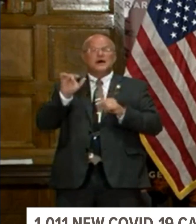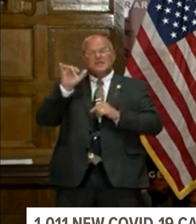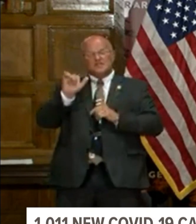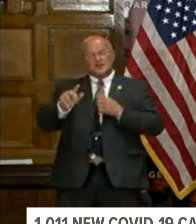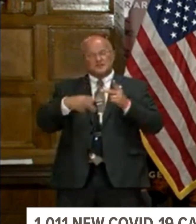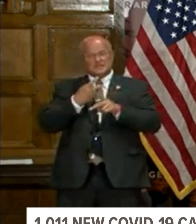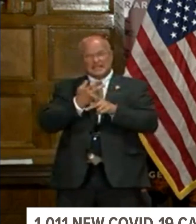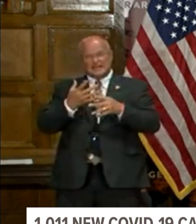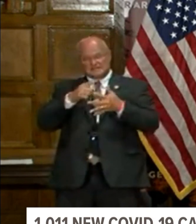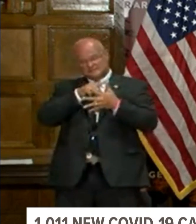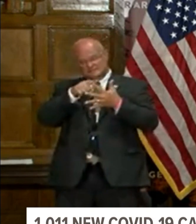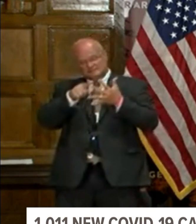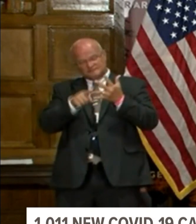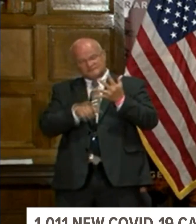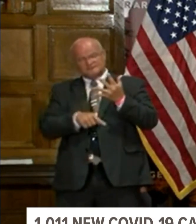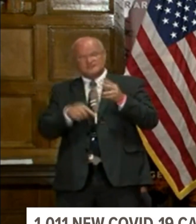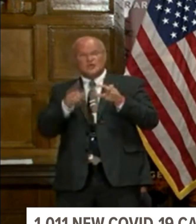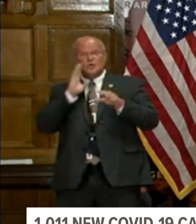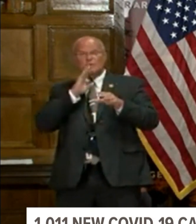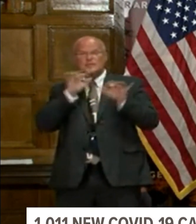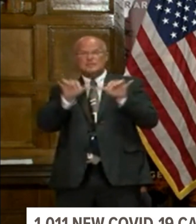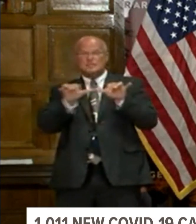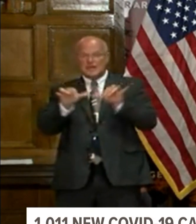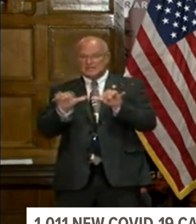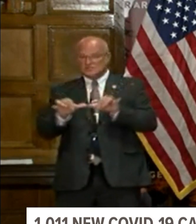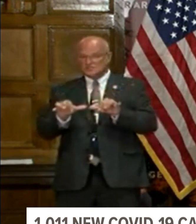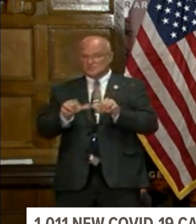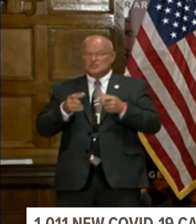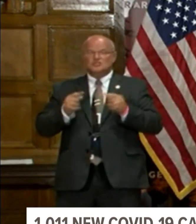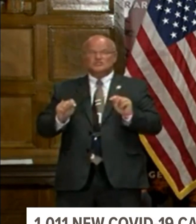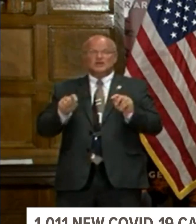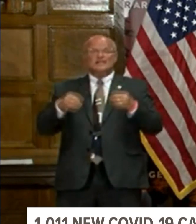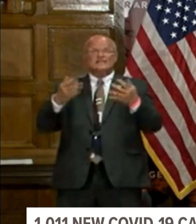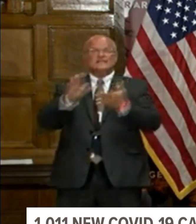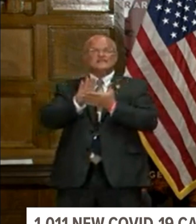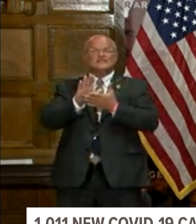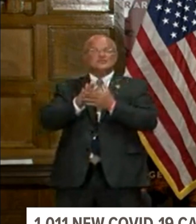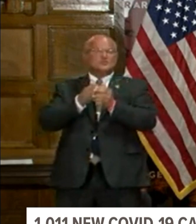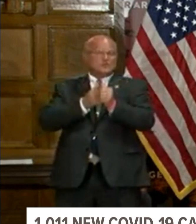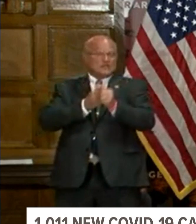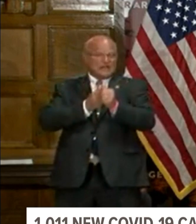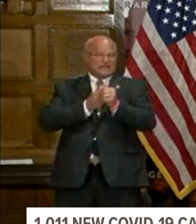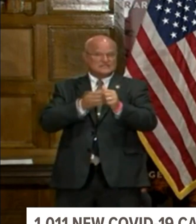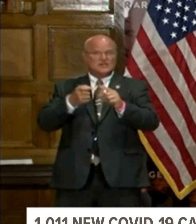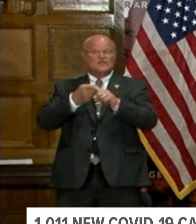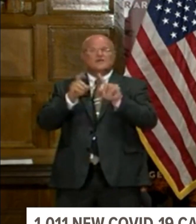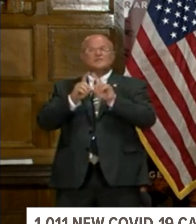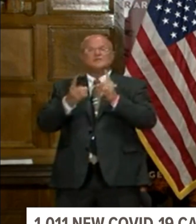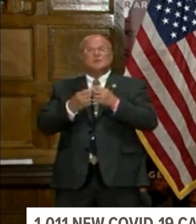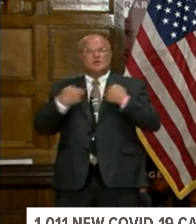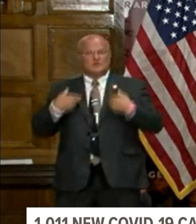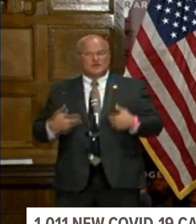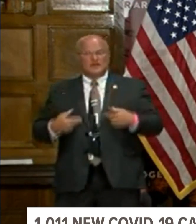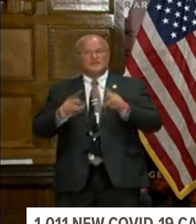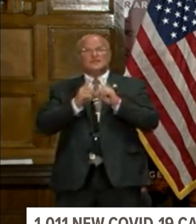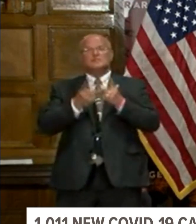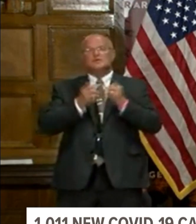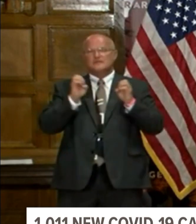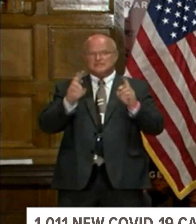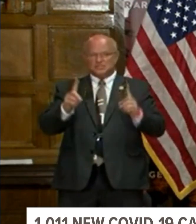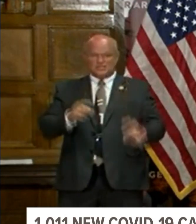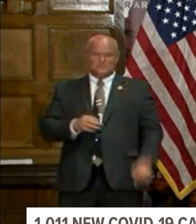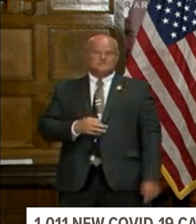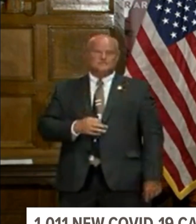the kind of factors that would be measured in trying to give the school guidance from the Department of Health and the Department of